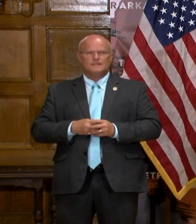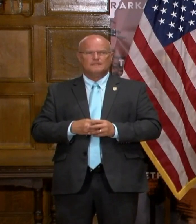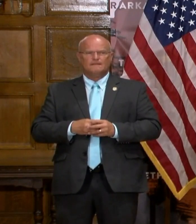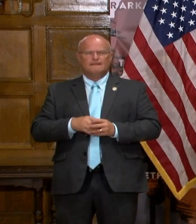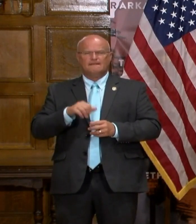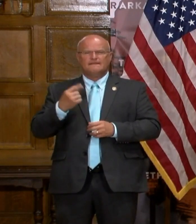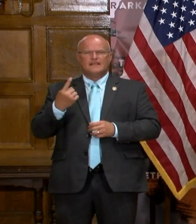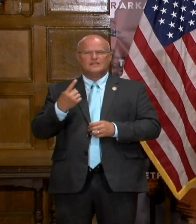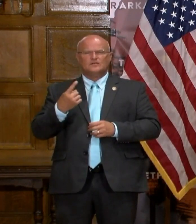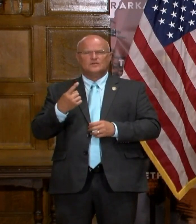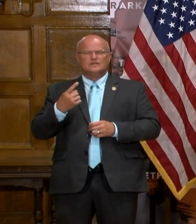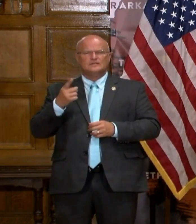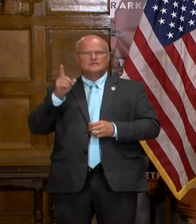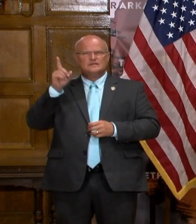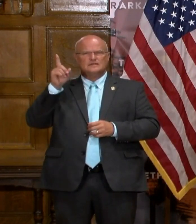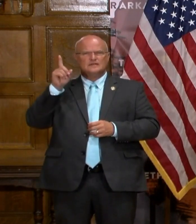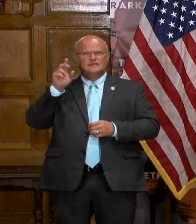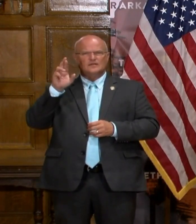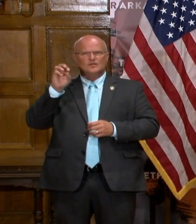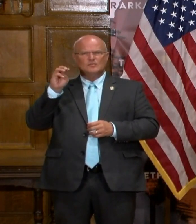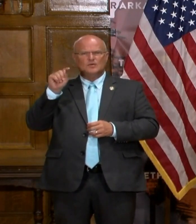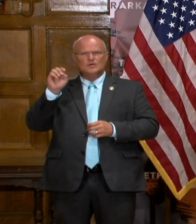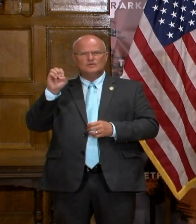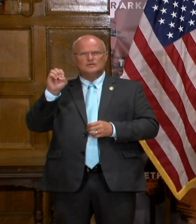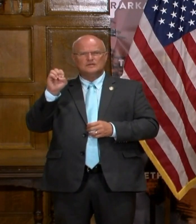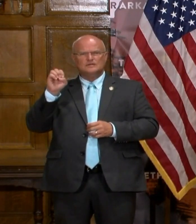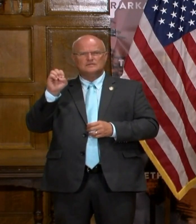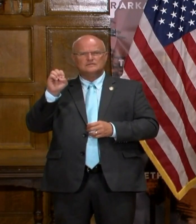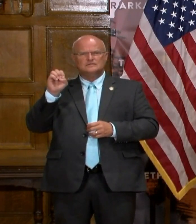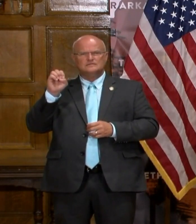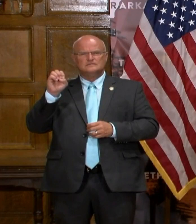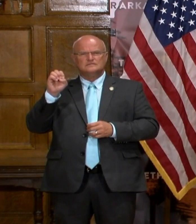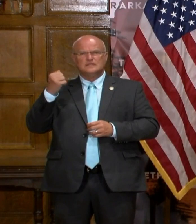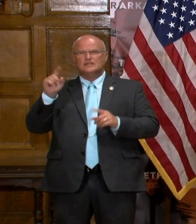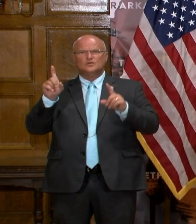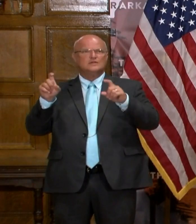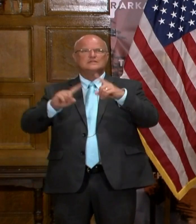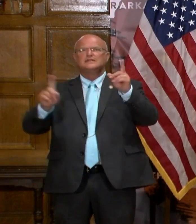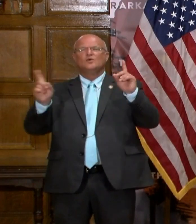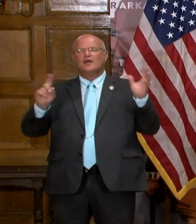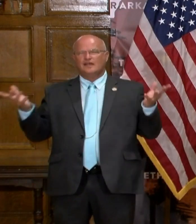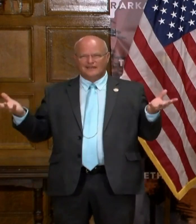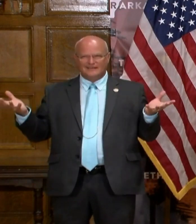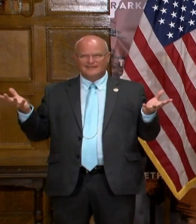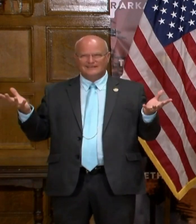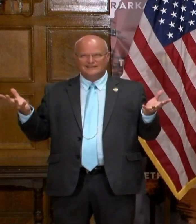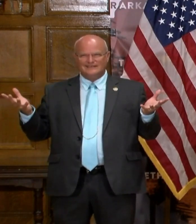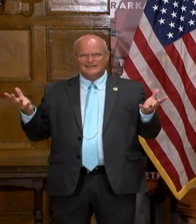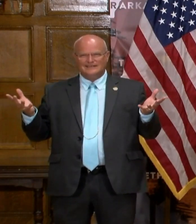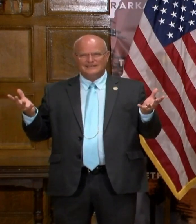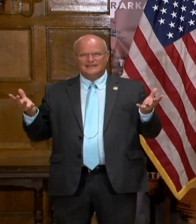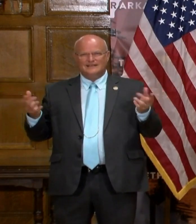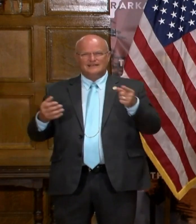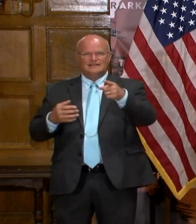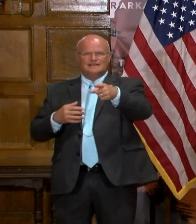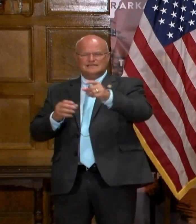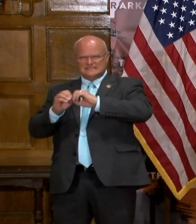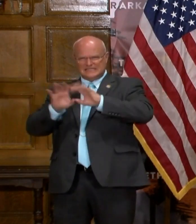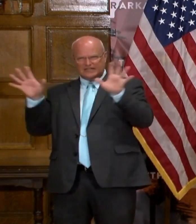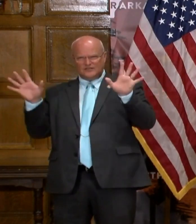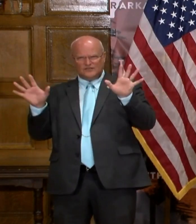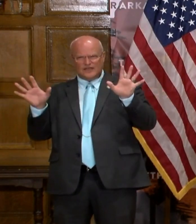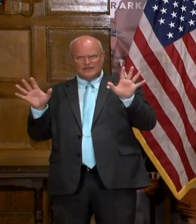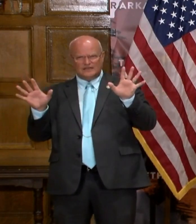Let's do another one remotely. Was there anything else there? I should just say any questions anywhere. we're about to. I guess just to